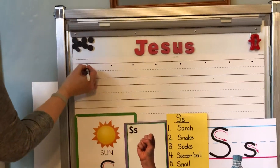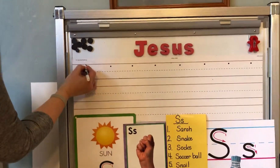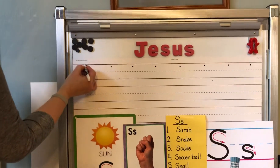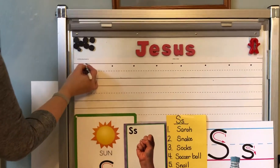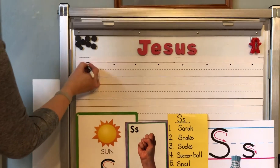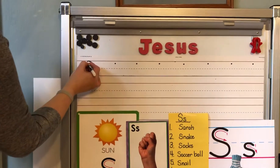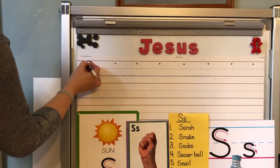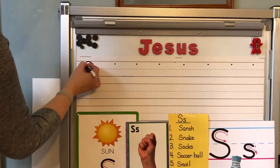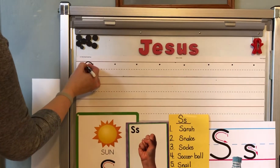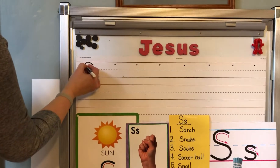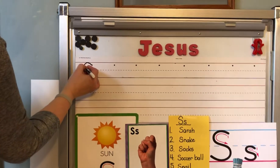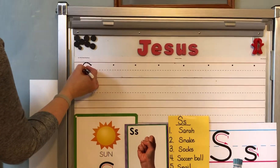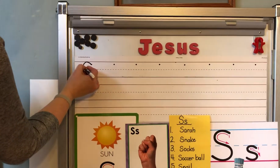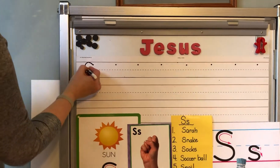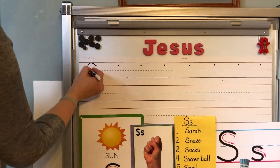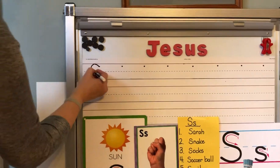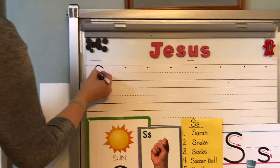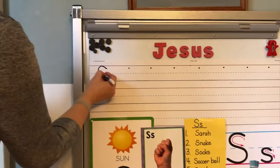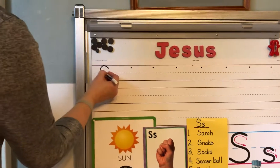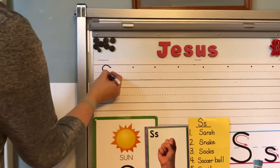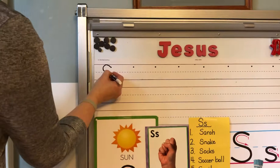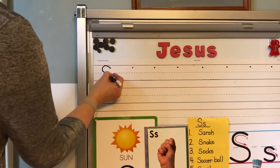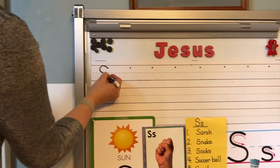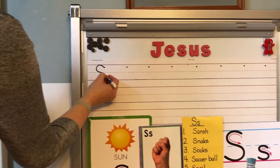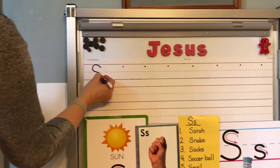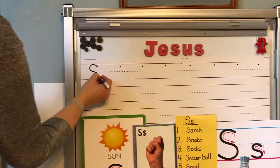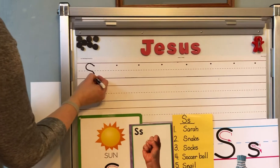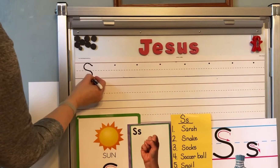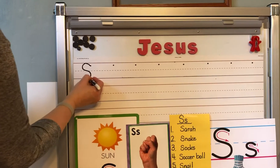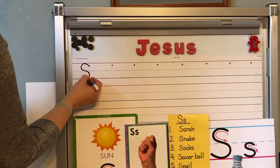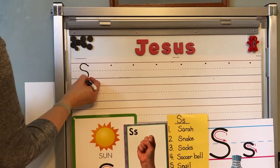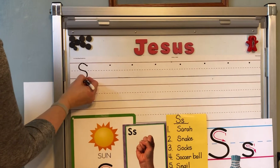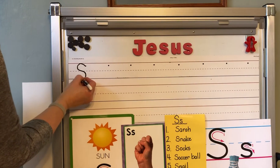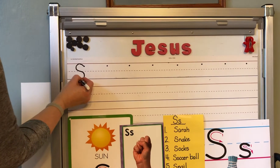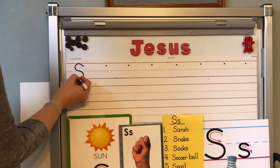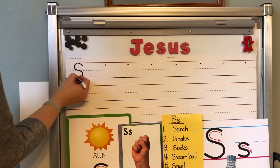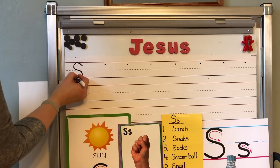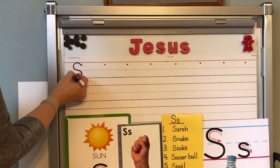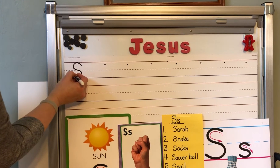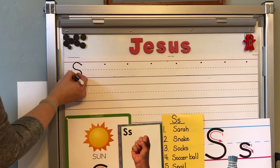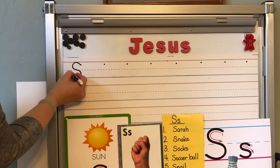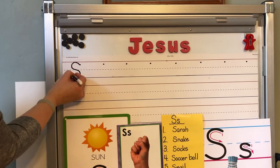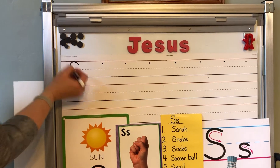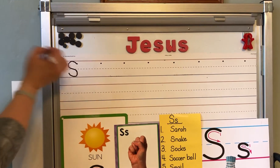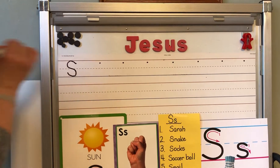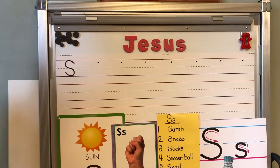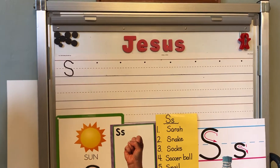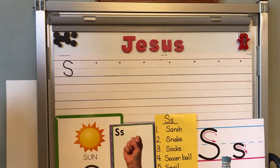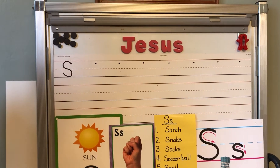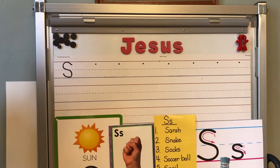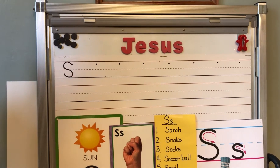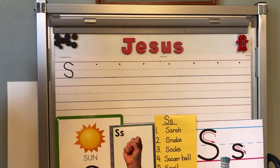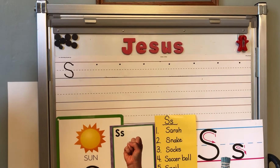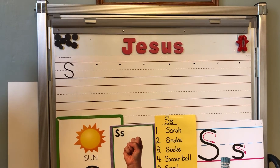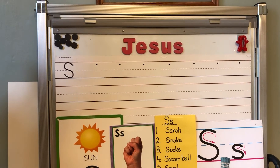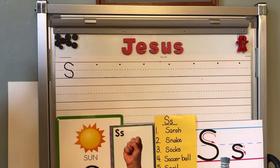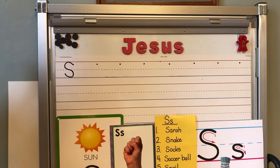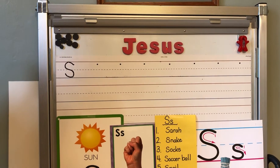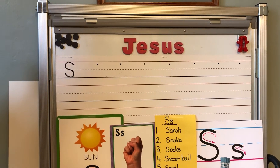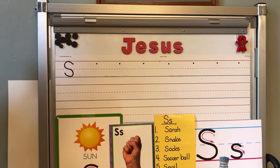and S, those slippery snakes, twisty, turny, ready to